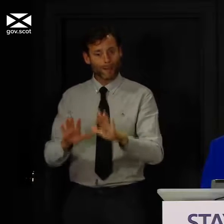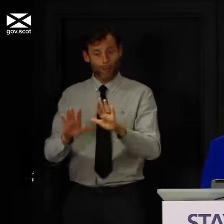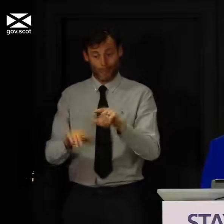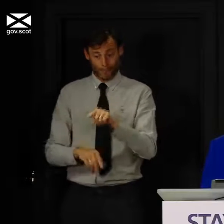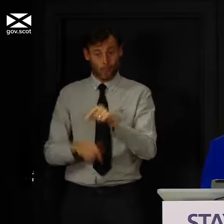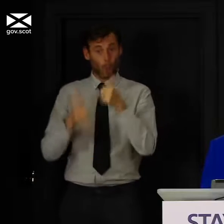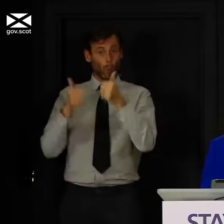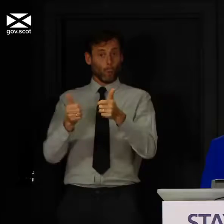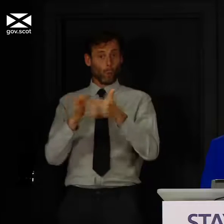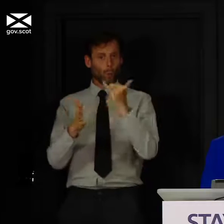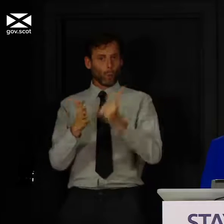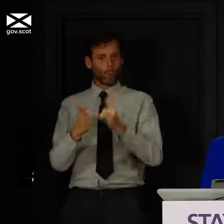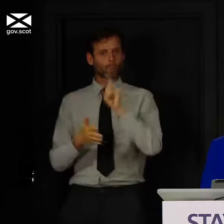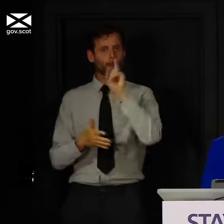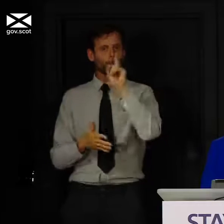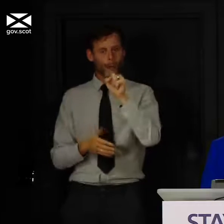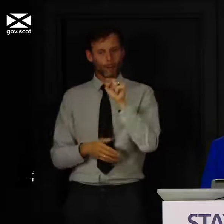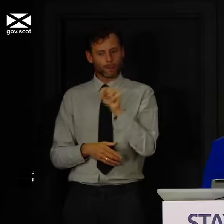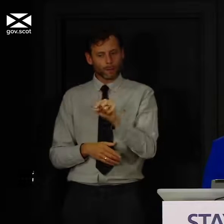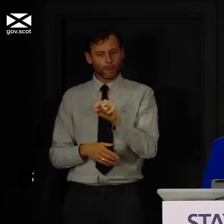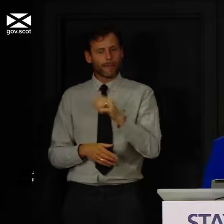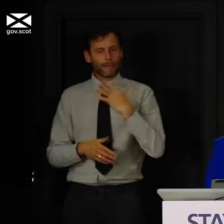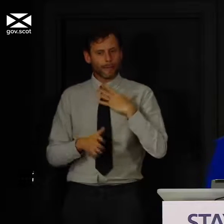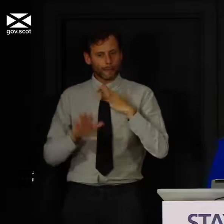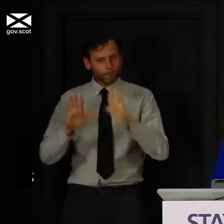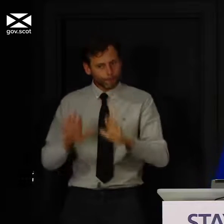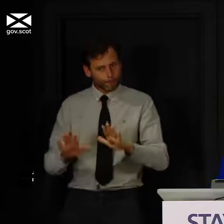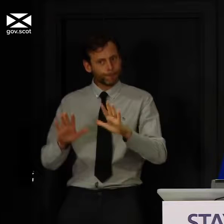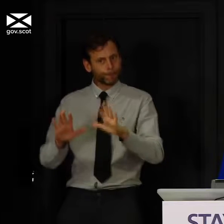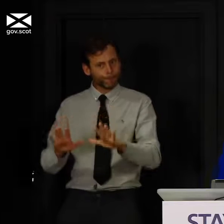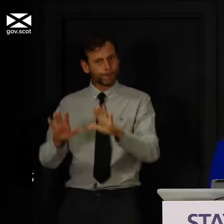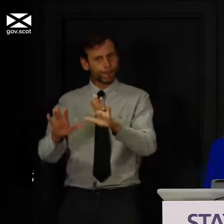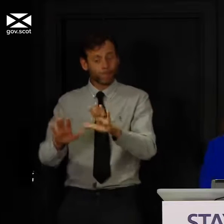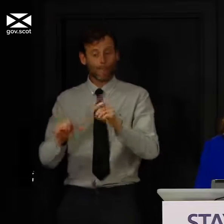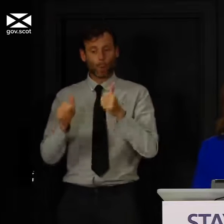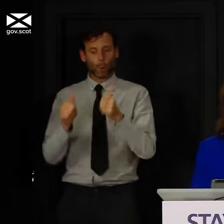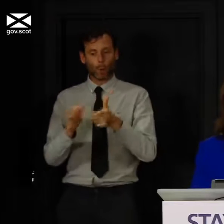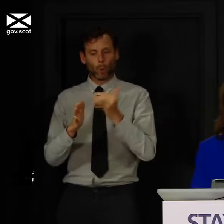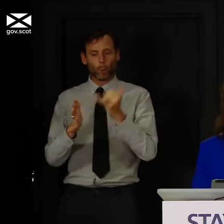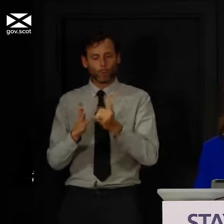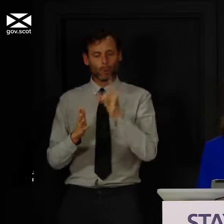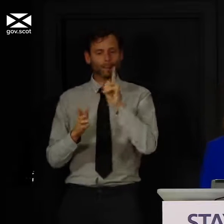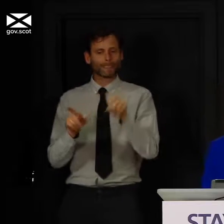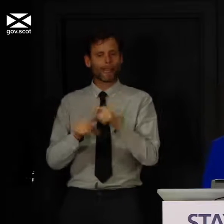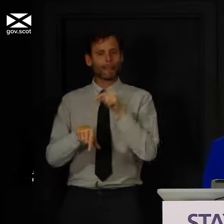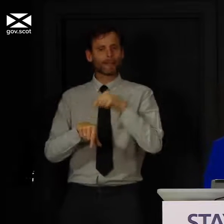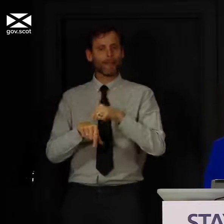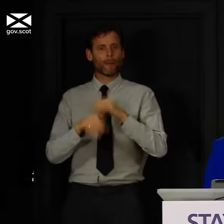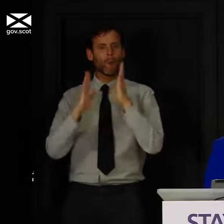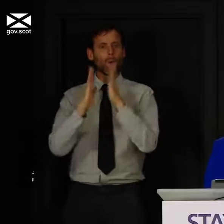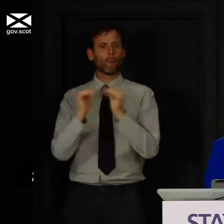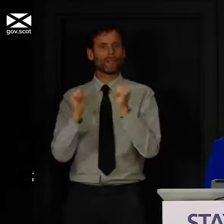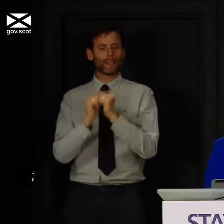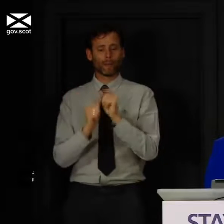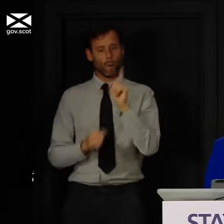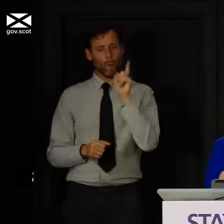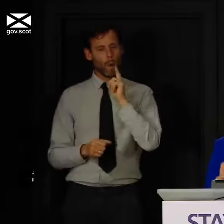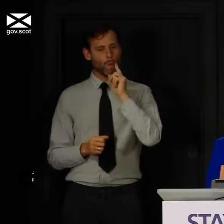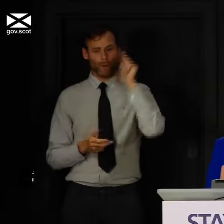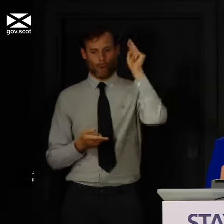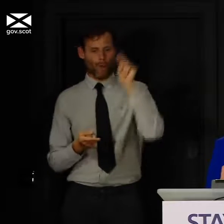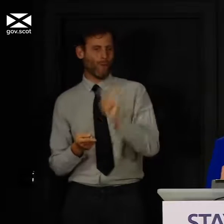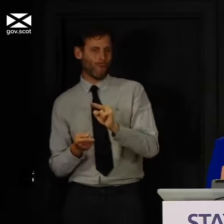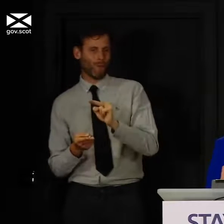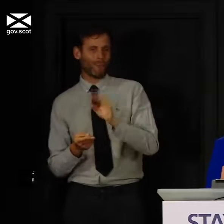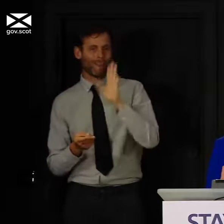news in the context of the weekend, when we know that the number of registered deaths are lower than